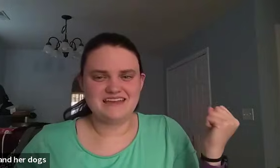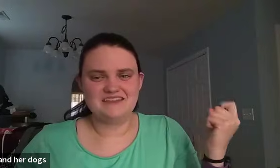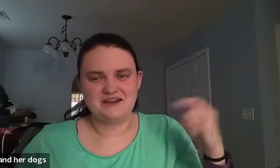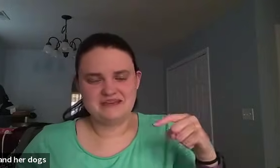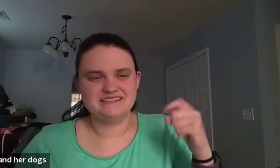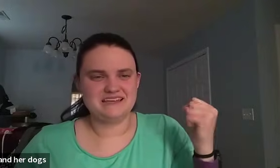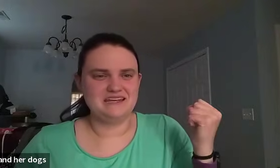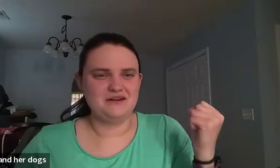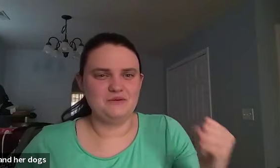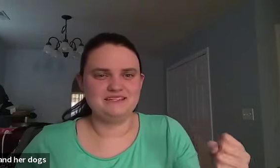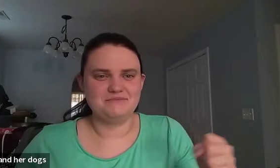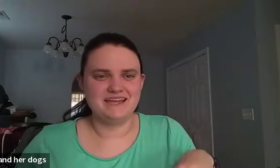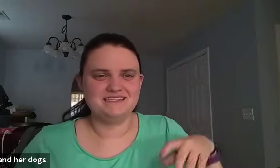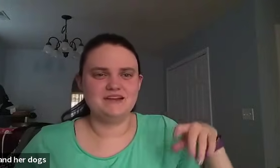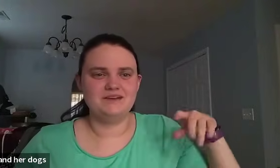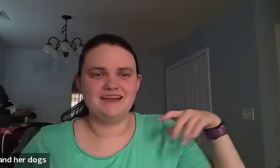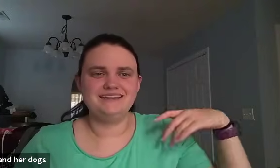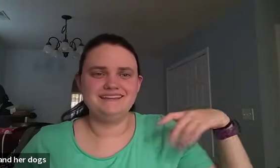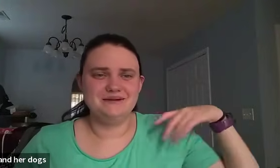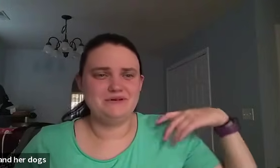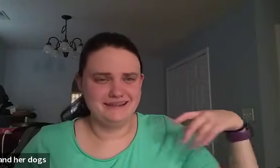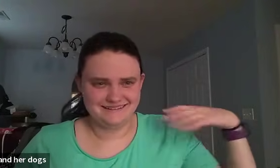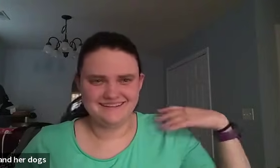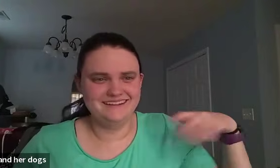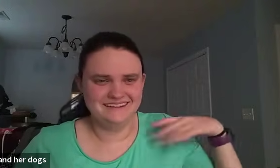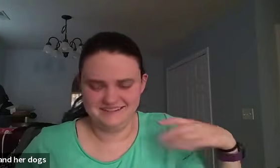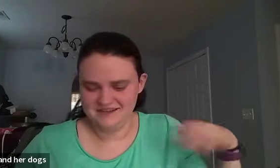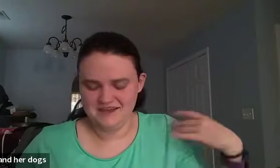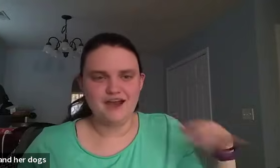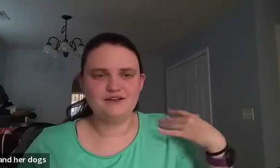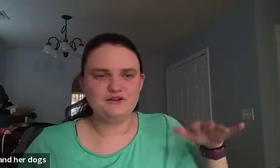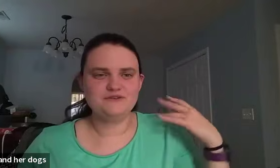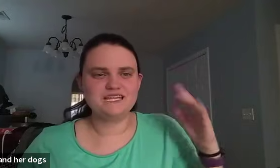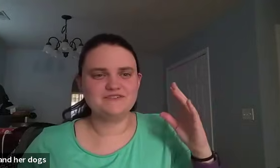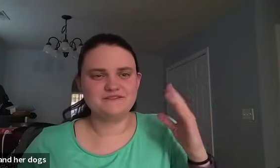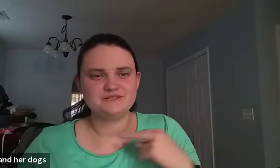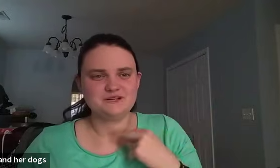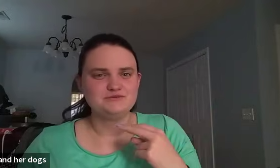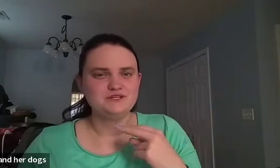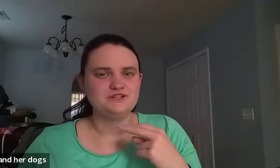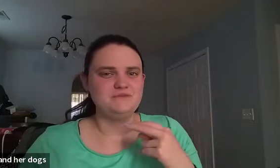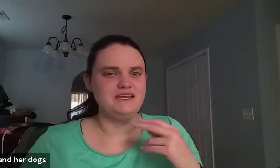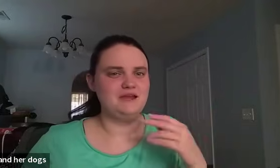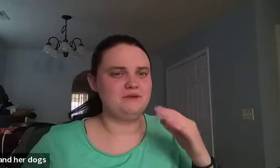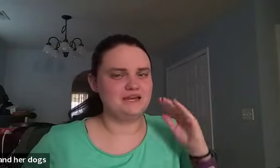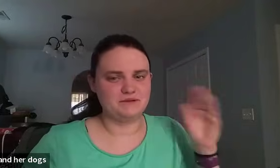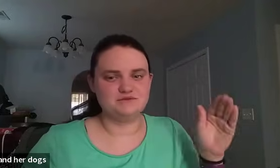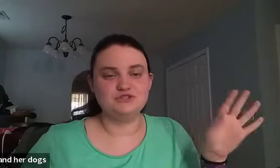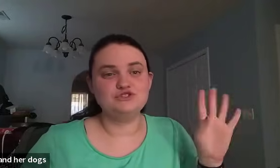day and then coming and signing at home, it's like my hand's like, okay, I need like a break. I don't know if you guys have ever experienced where you may be at a place where